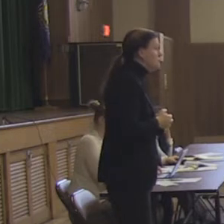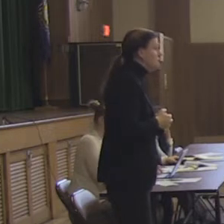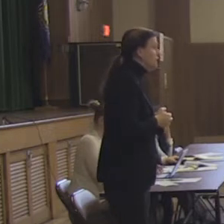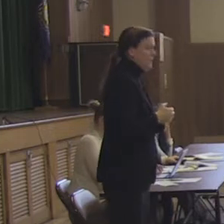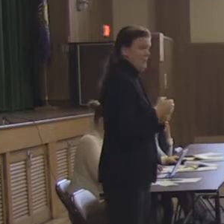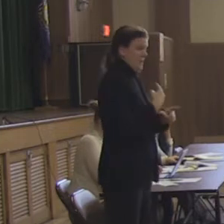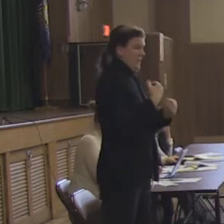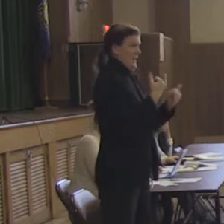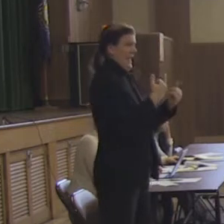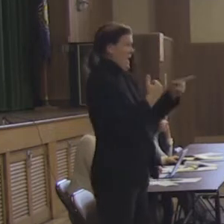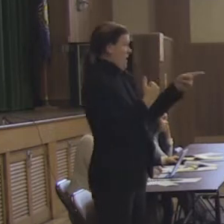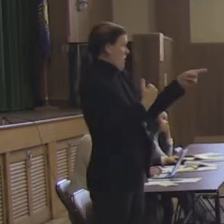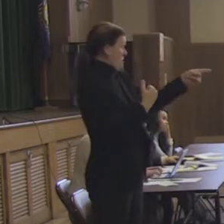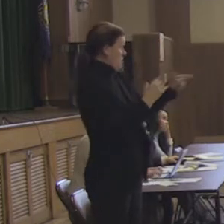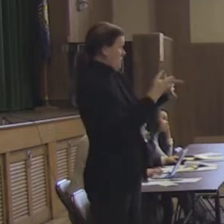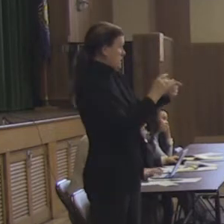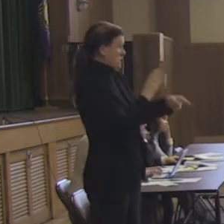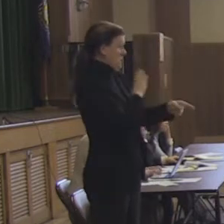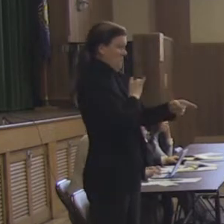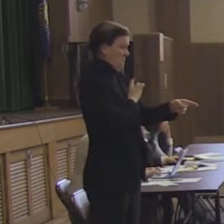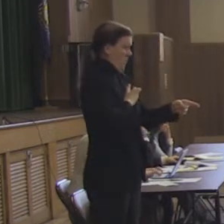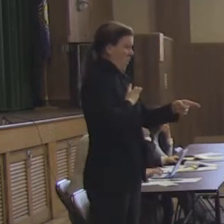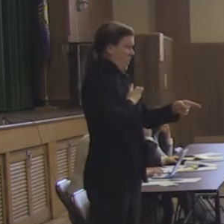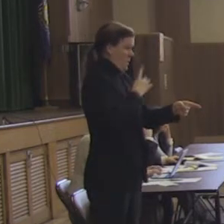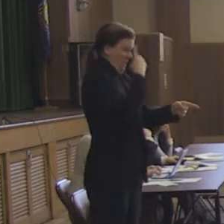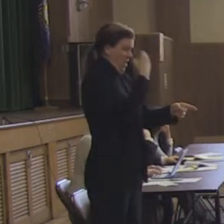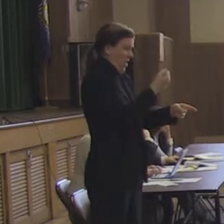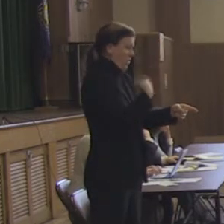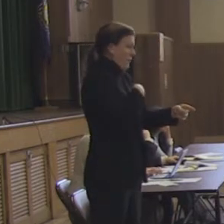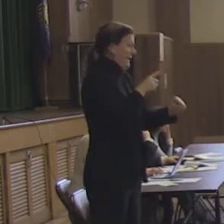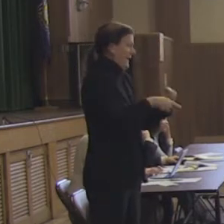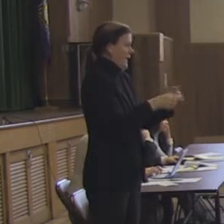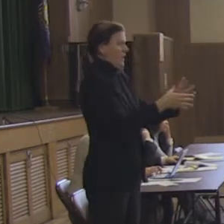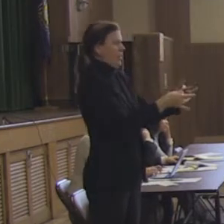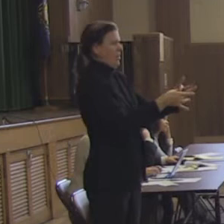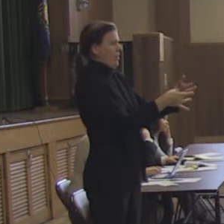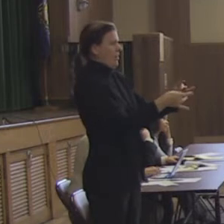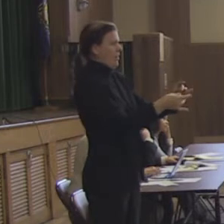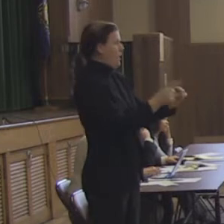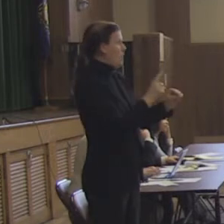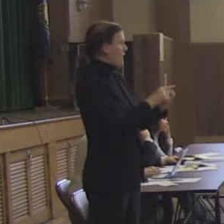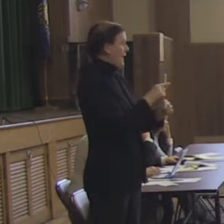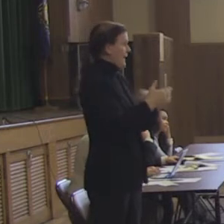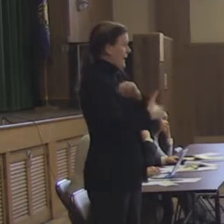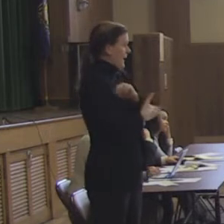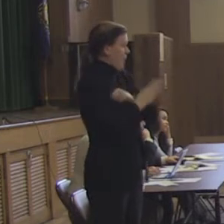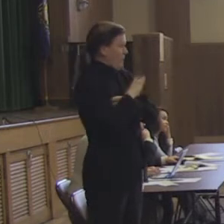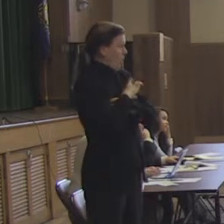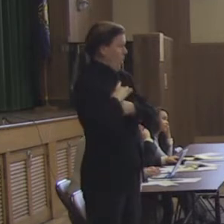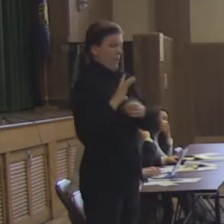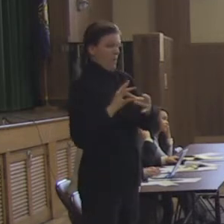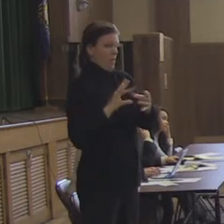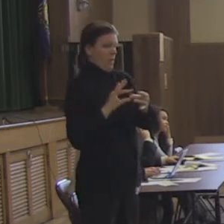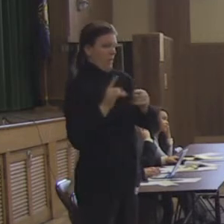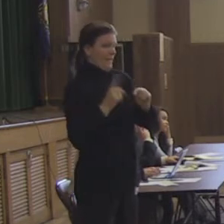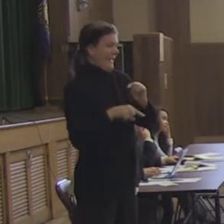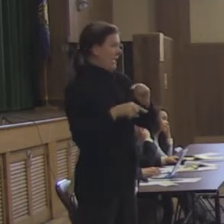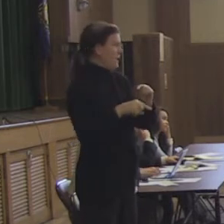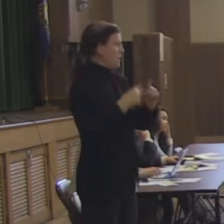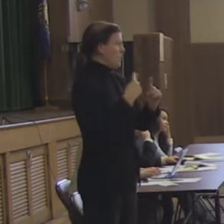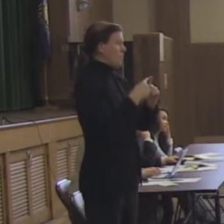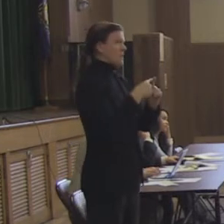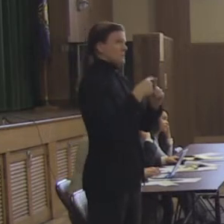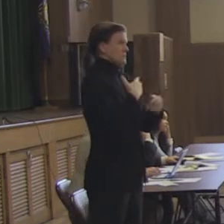board because they don't hear things, and if they can't go to the county board, and if they are afraid to